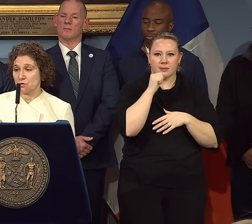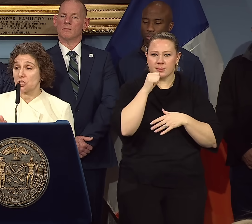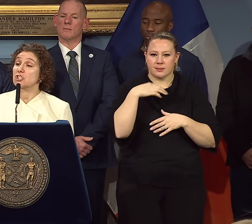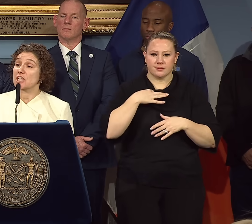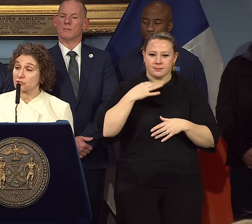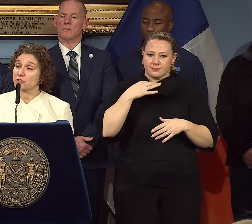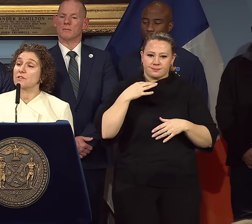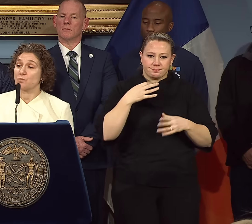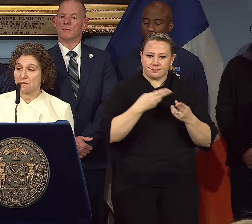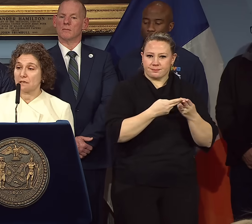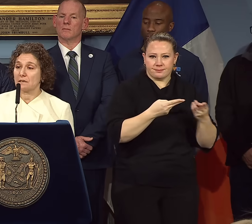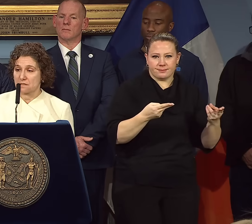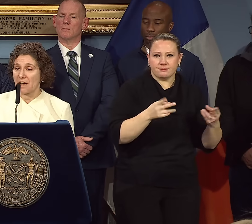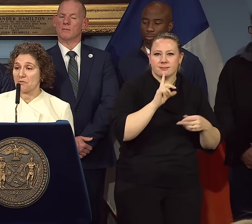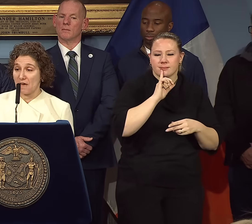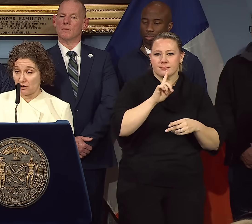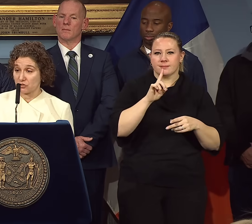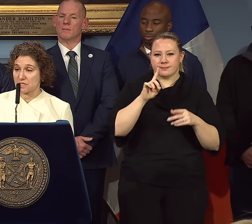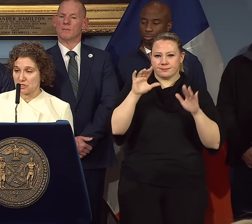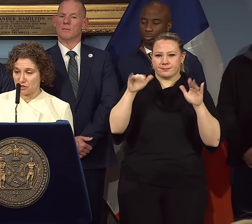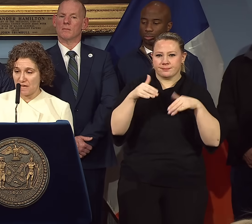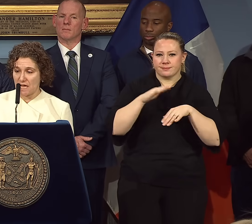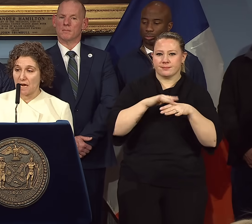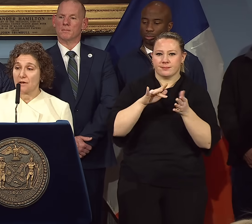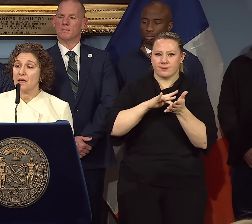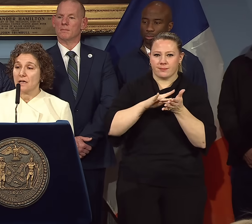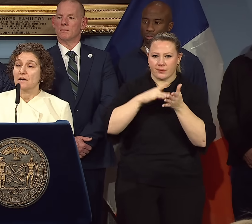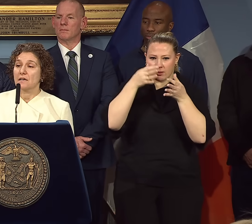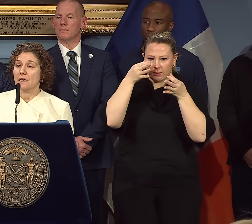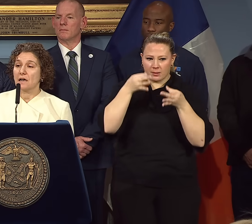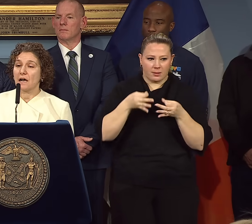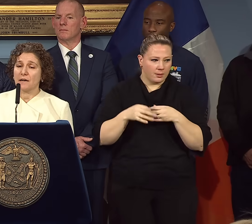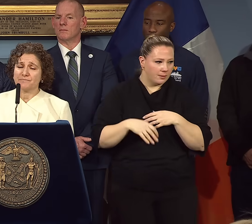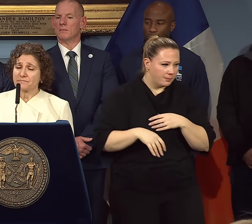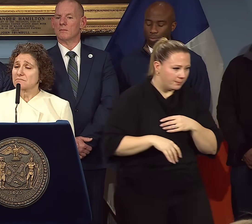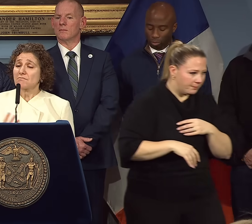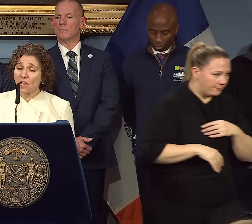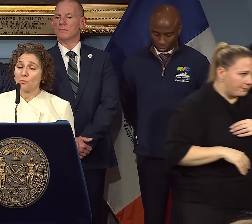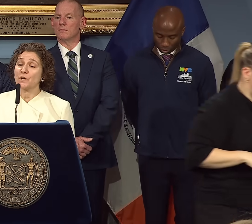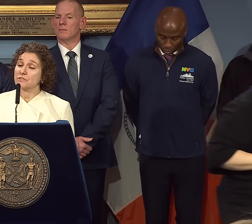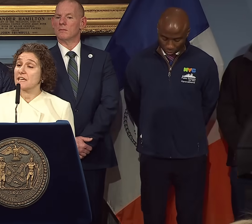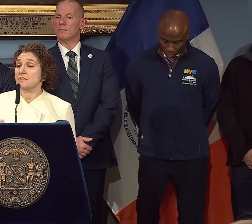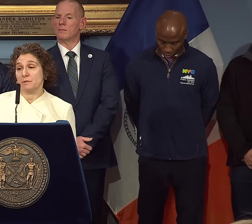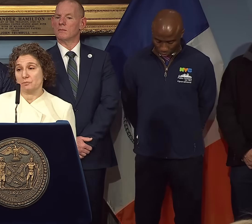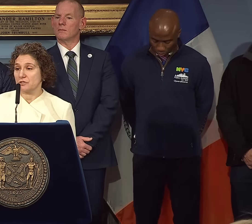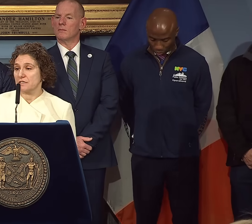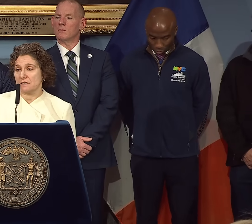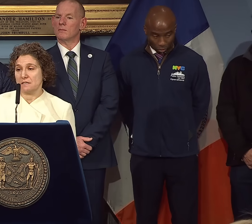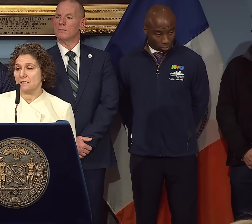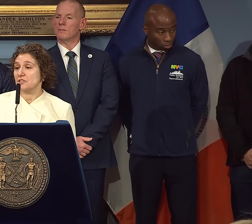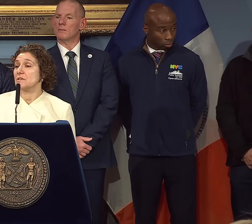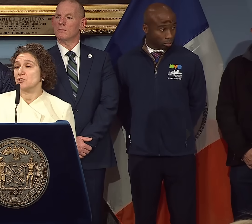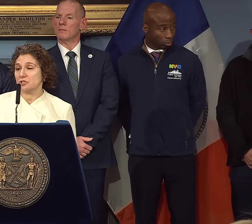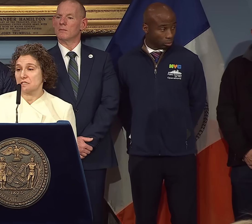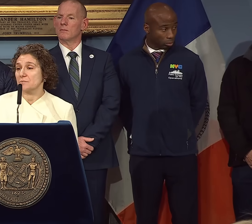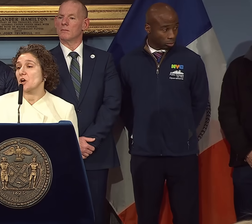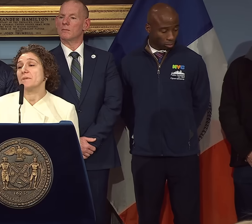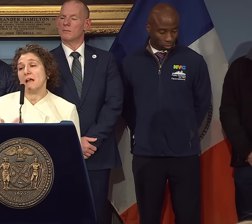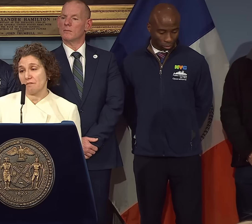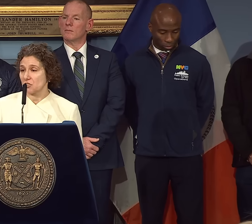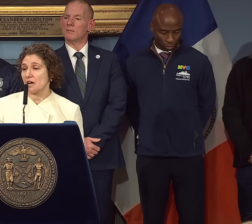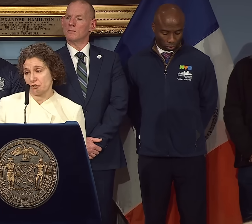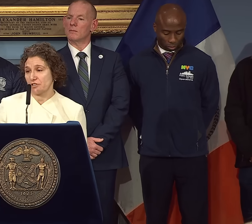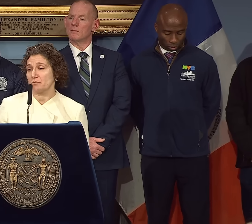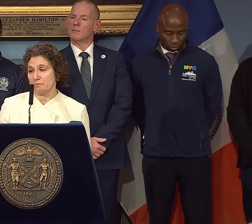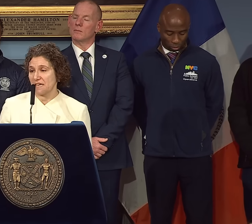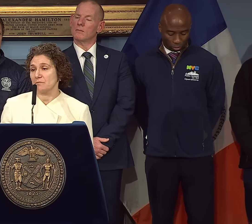to shelter. It really is about a medical decision making. we'll take the people to the emergency department,